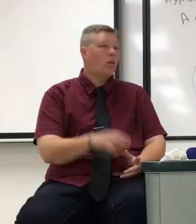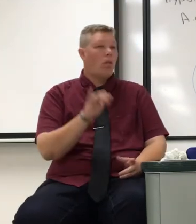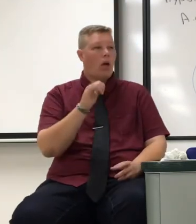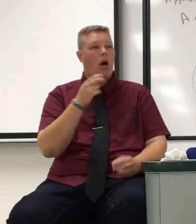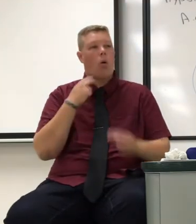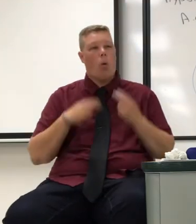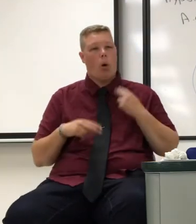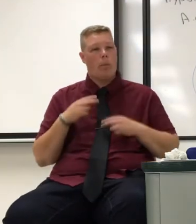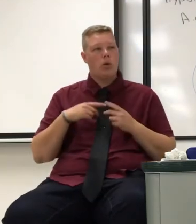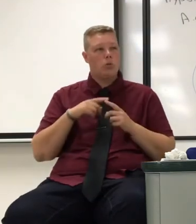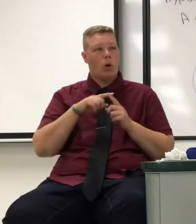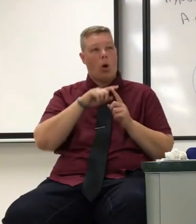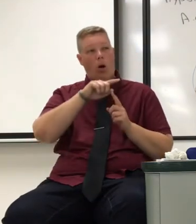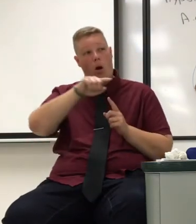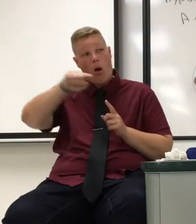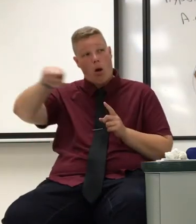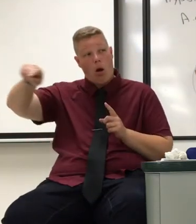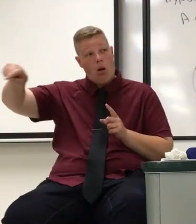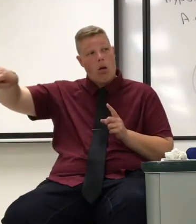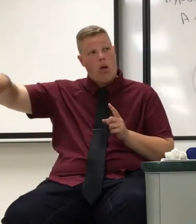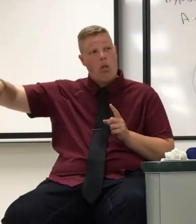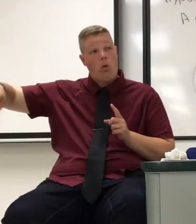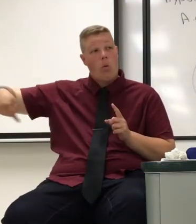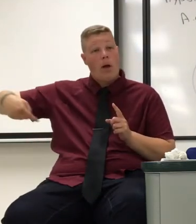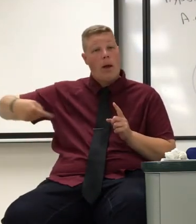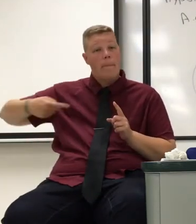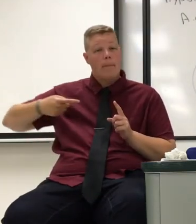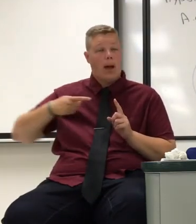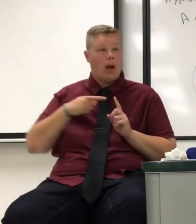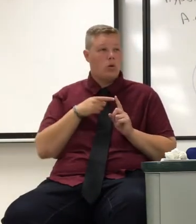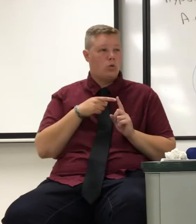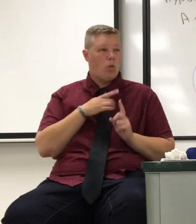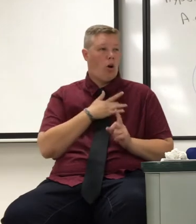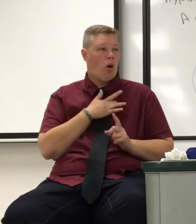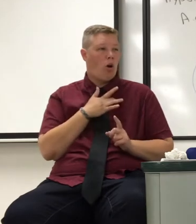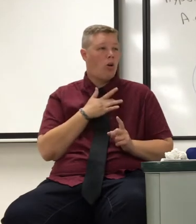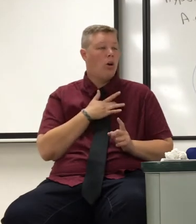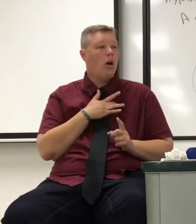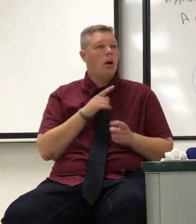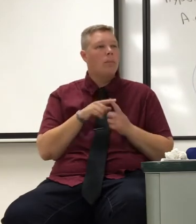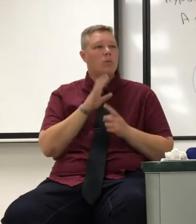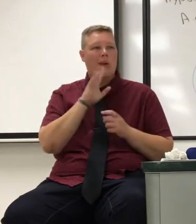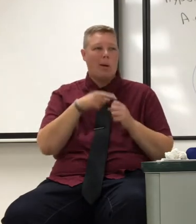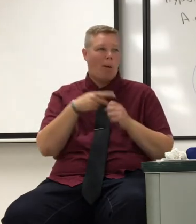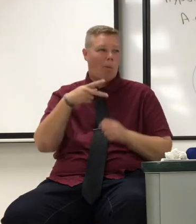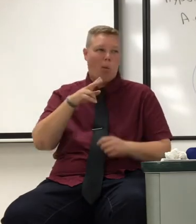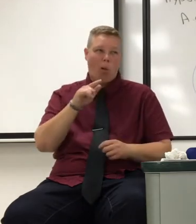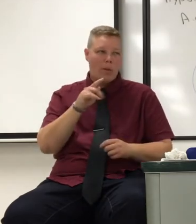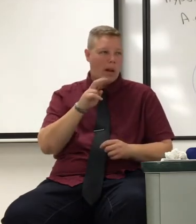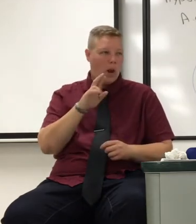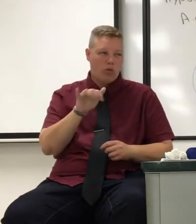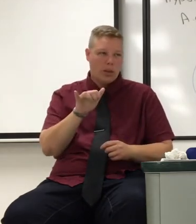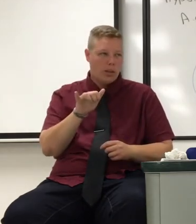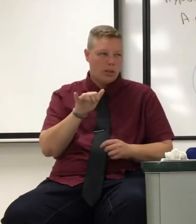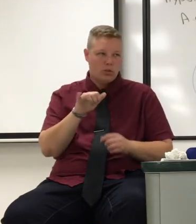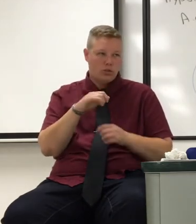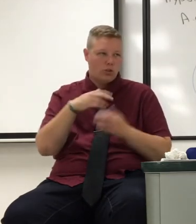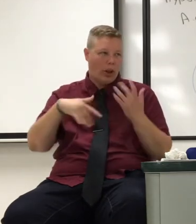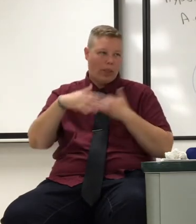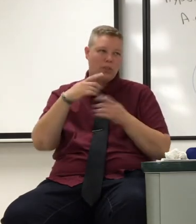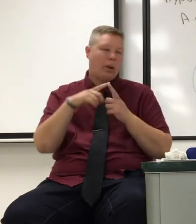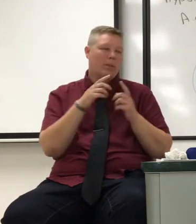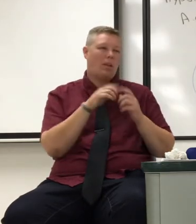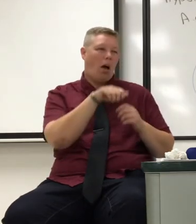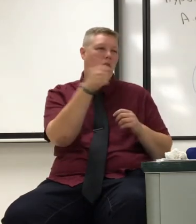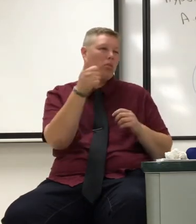Circulate all the way back to the heart, and I won't even talk about the pulmonary circulation. That'll be too complex.